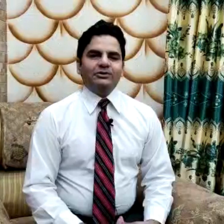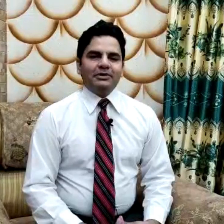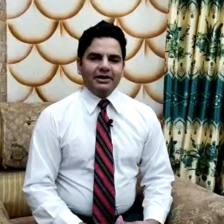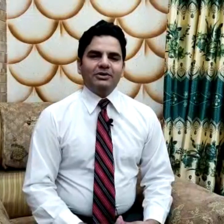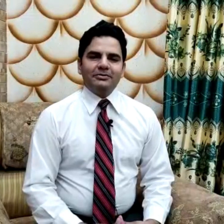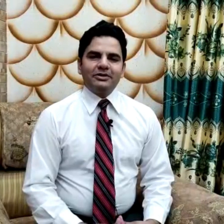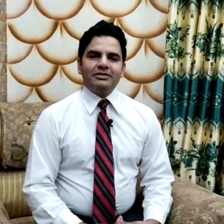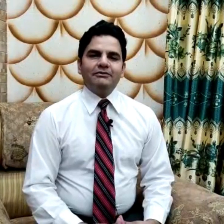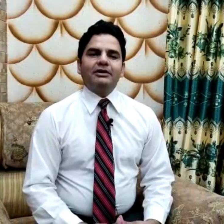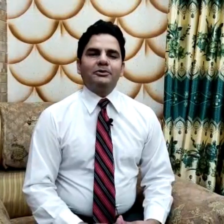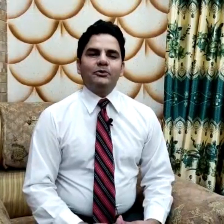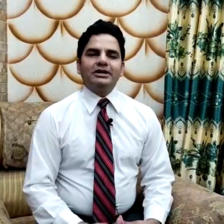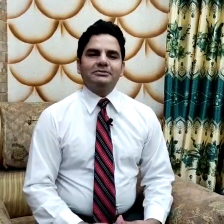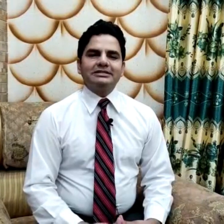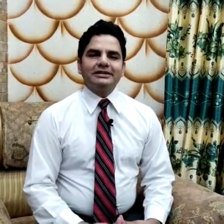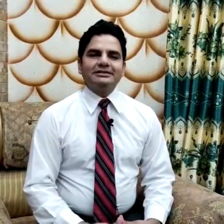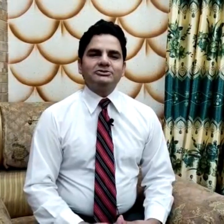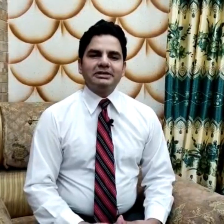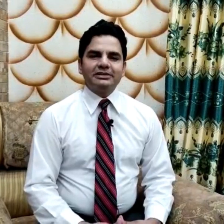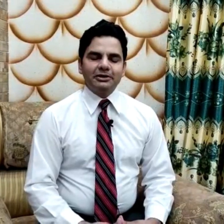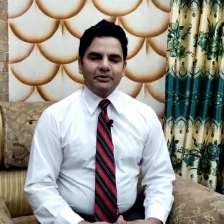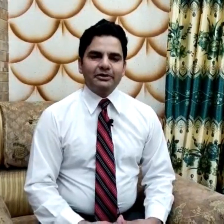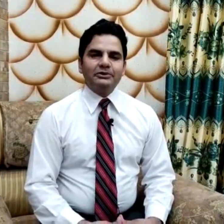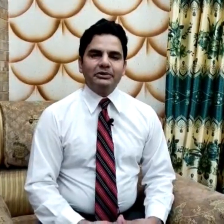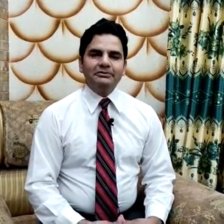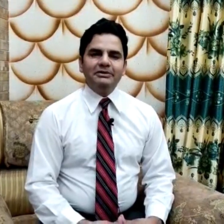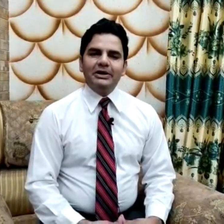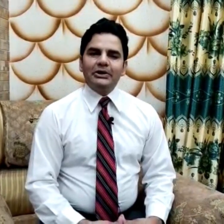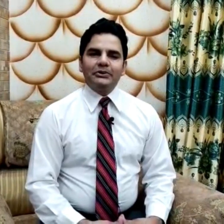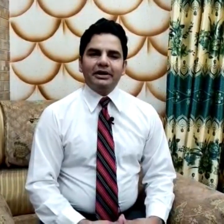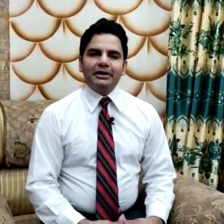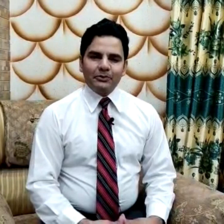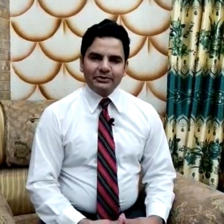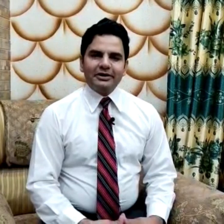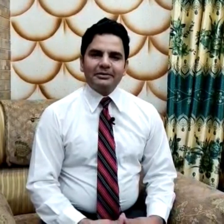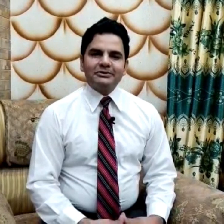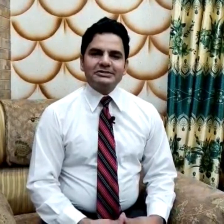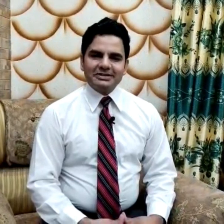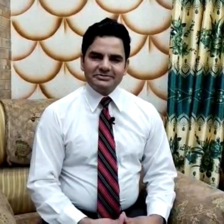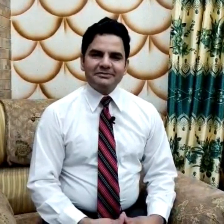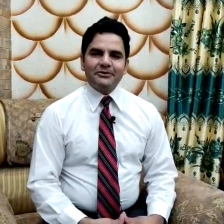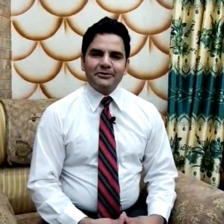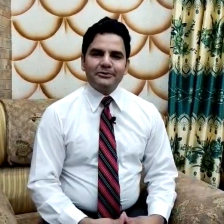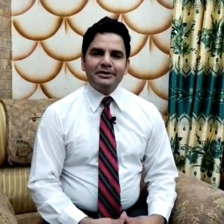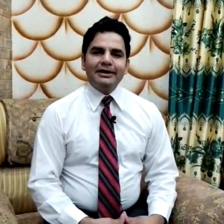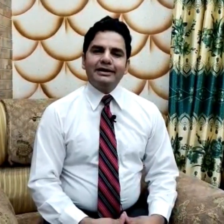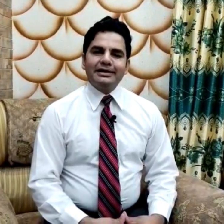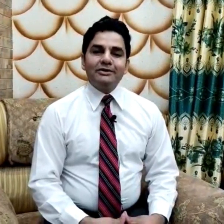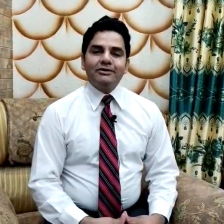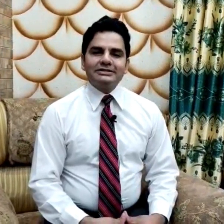I am Muhammad Asif. Welcome to watch my channel Special Learning Point on YouTube. Today I am going to talk about the subject pronoun and the